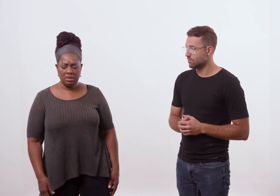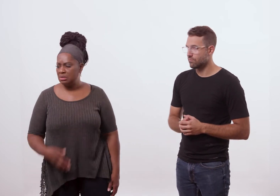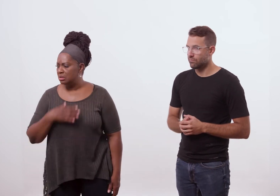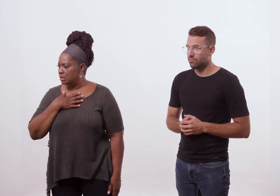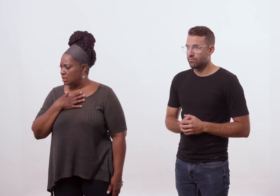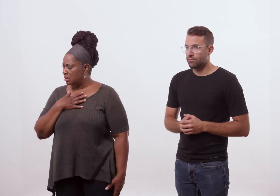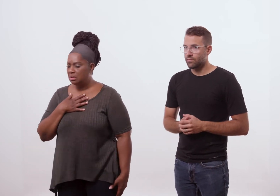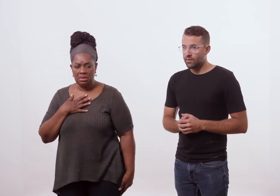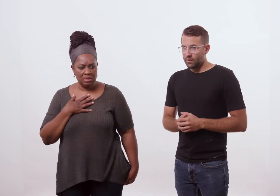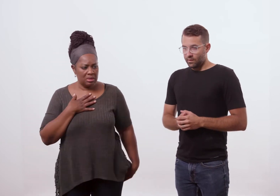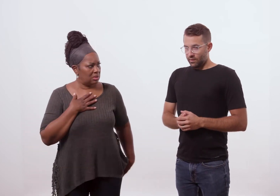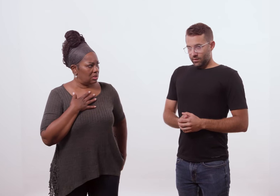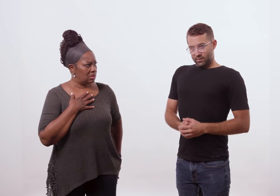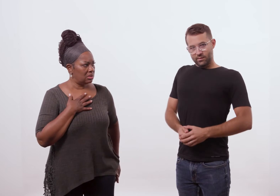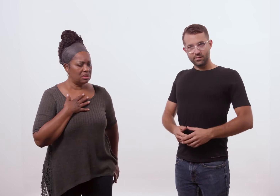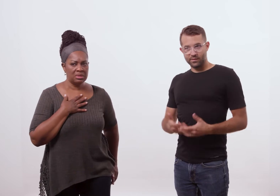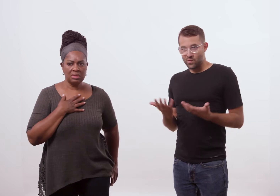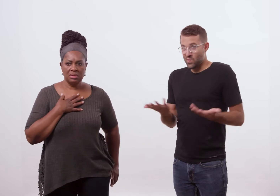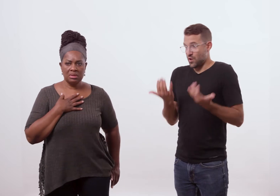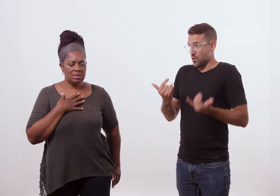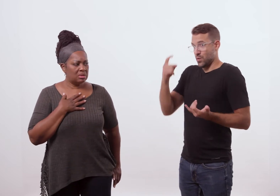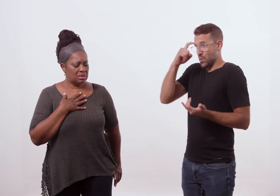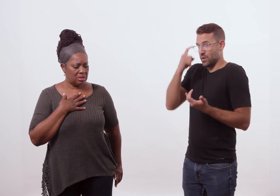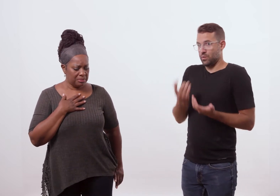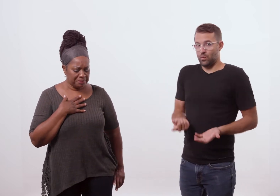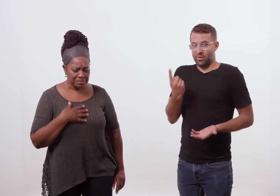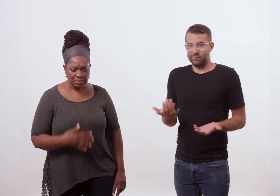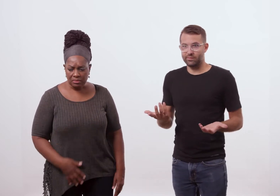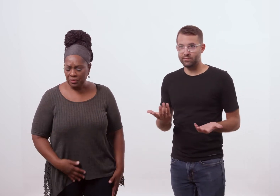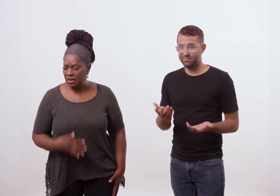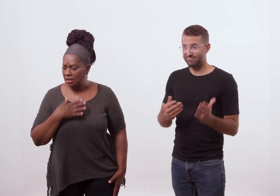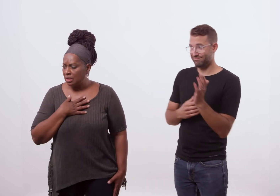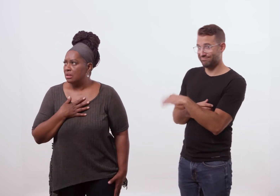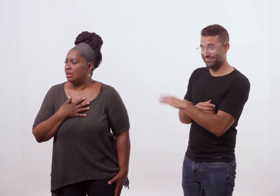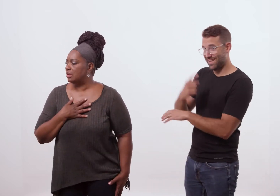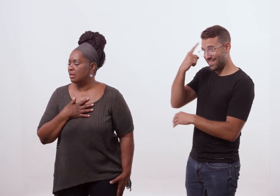What now, oh wise one? I think we're gonna have a visitor.